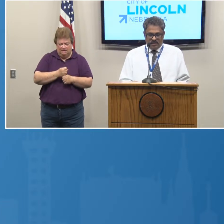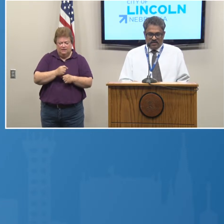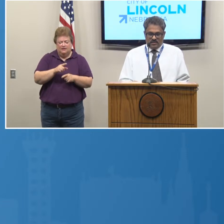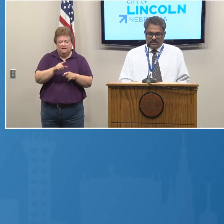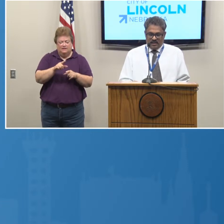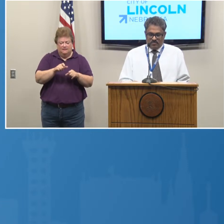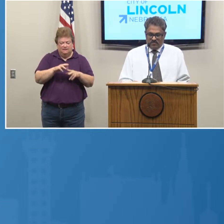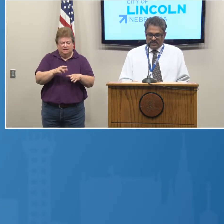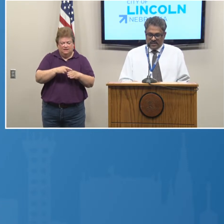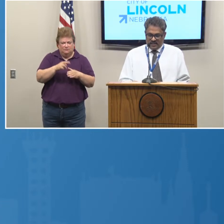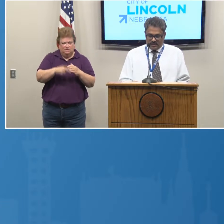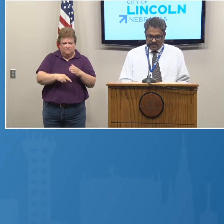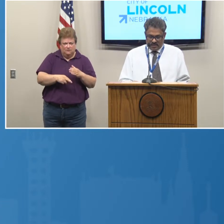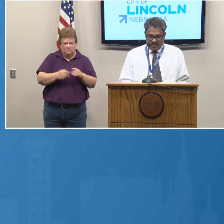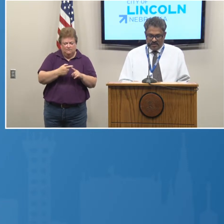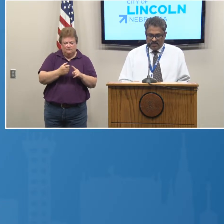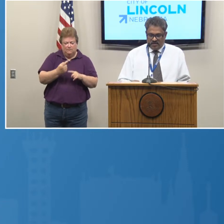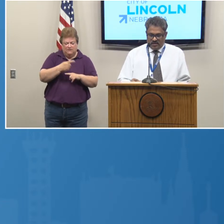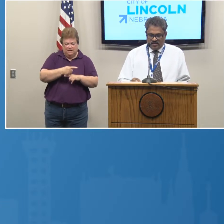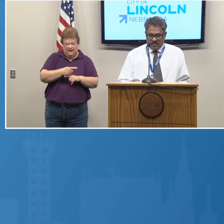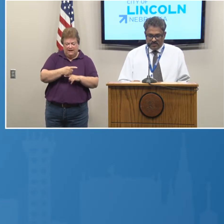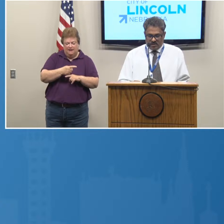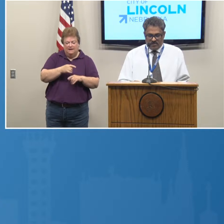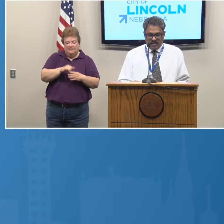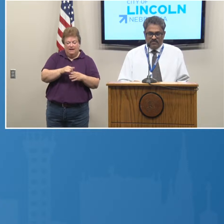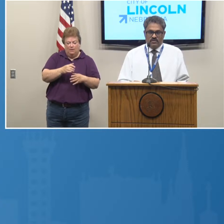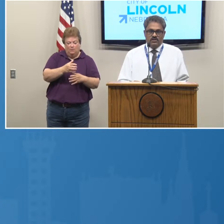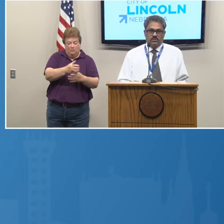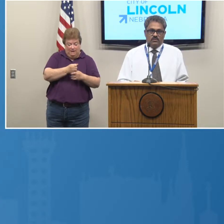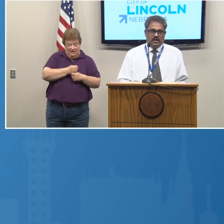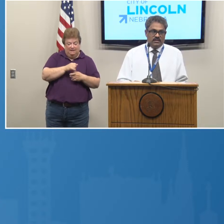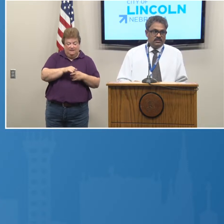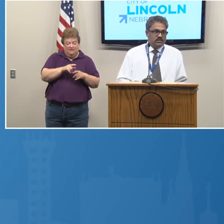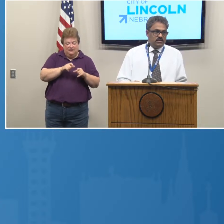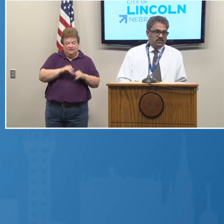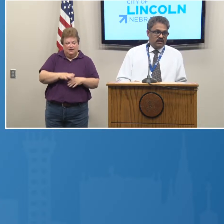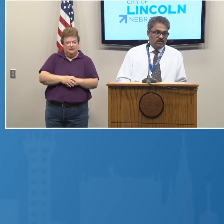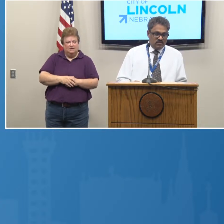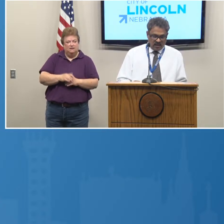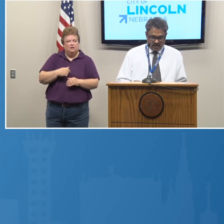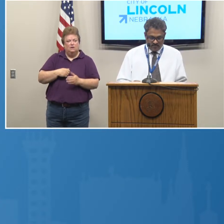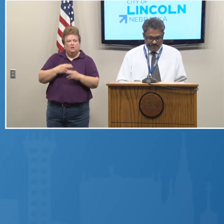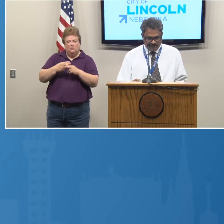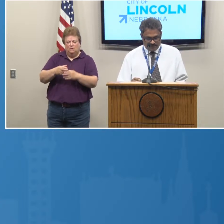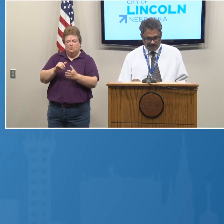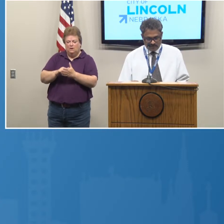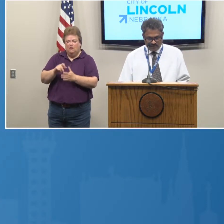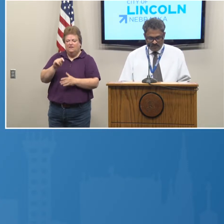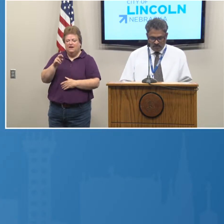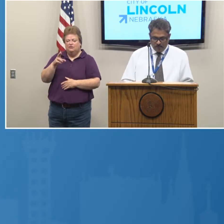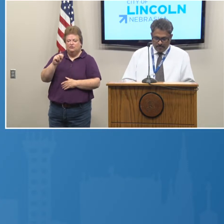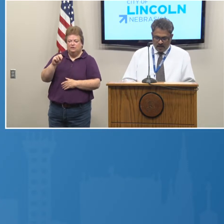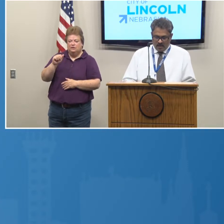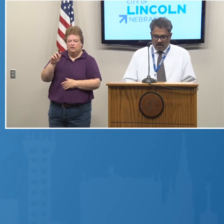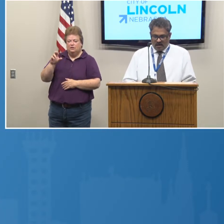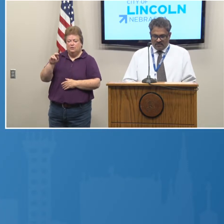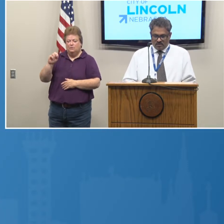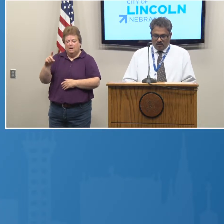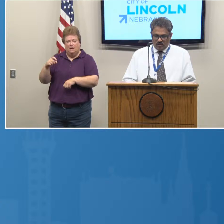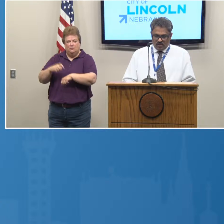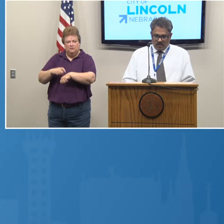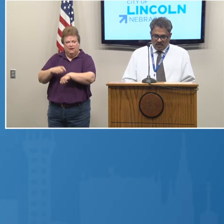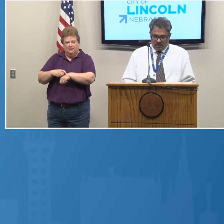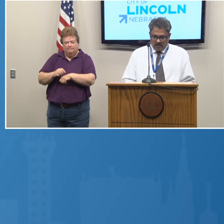date the sample was collected. This is commonly referred to as turnaround time.